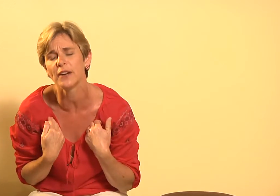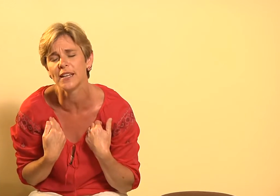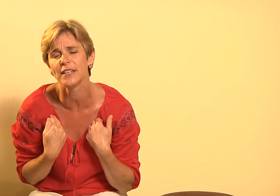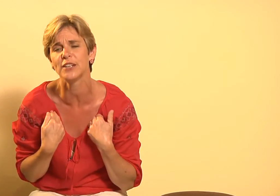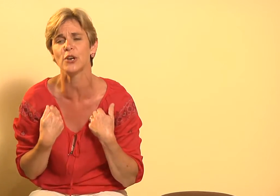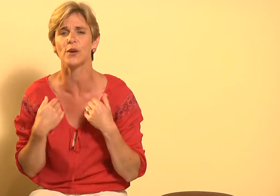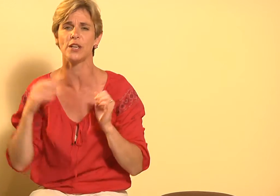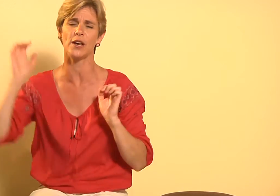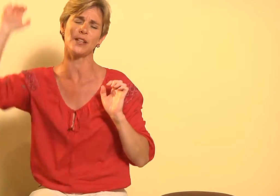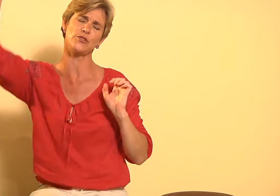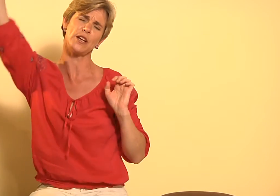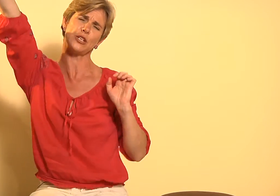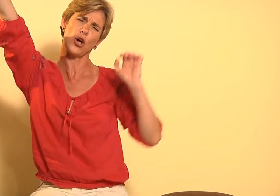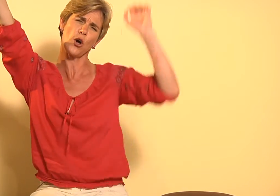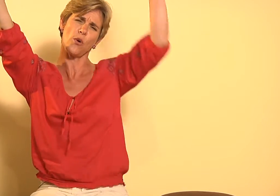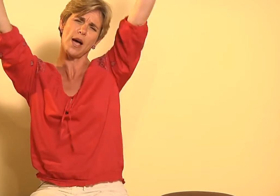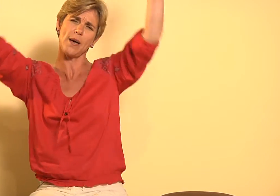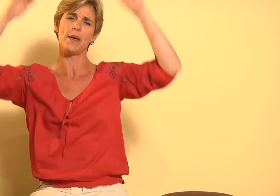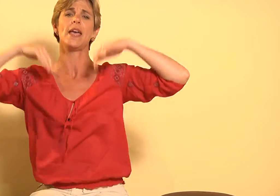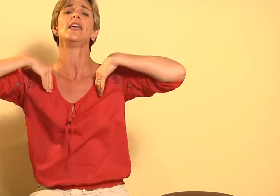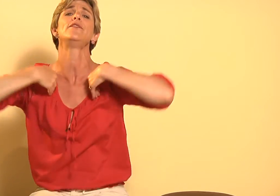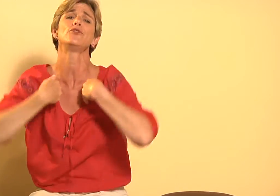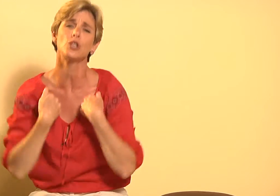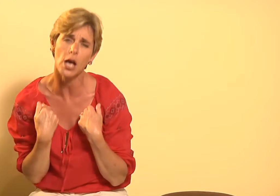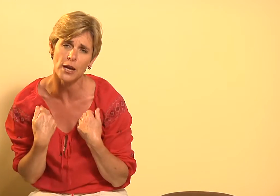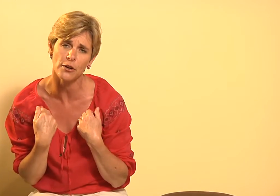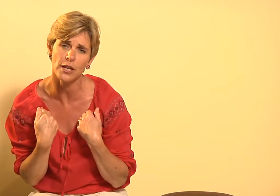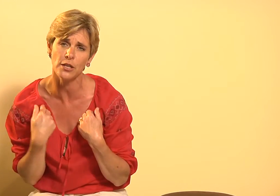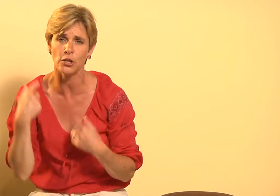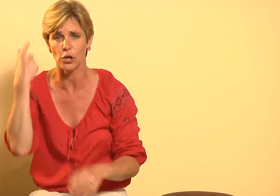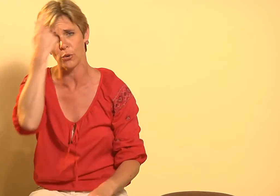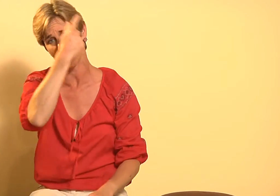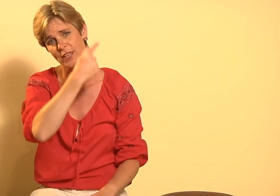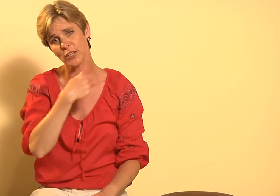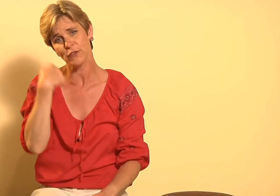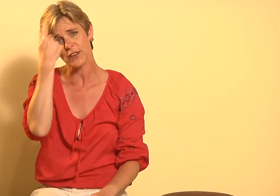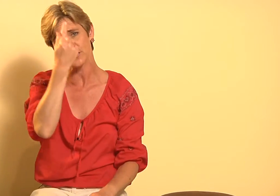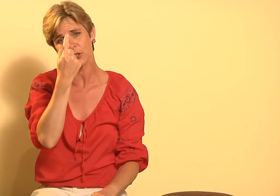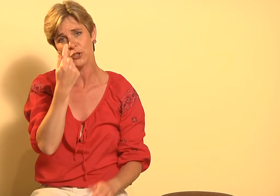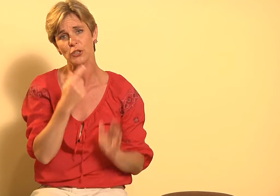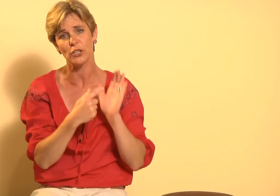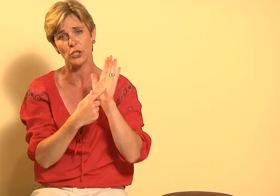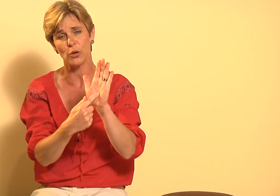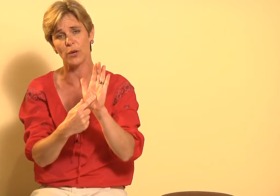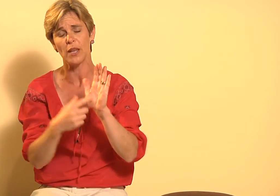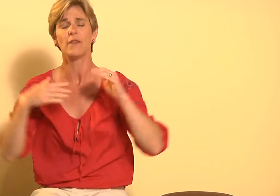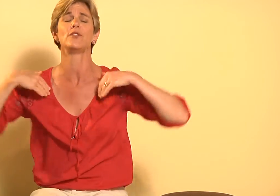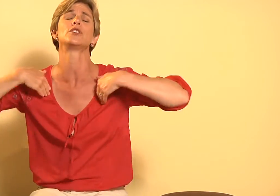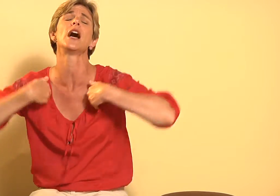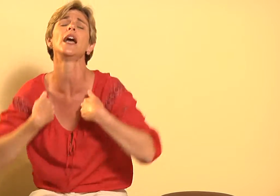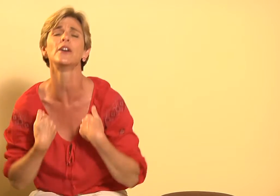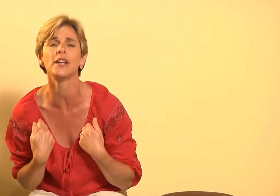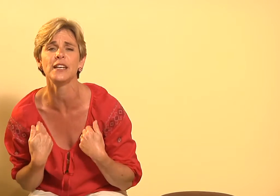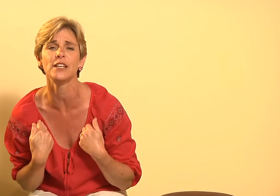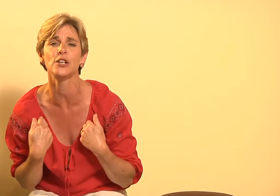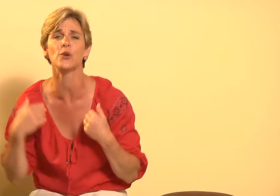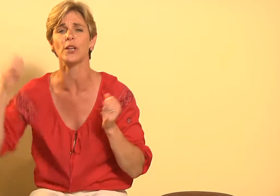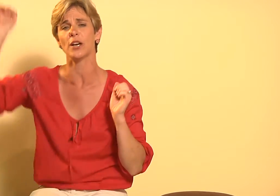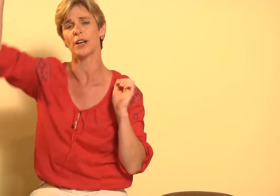and you know it, yawn and stretch, ho-hum. If you're tired and you know it, then your face will surely show it. If you're tired and you know it, yawn and